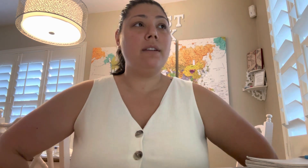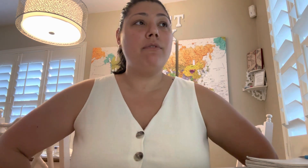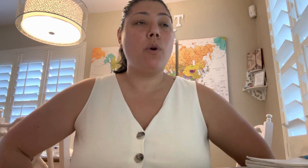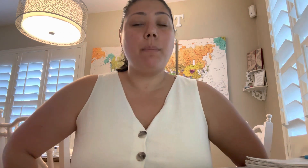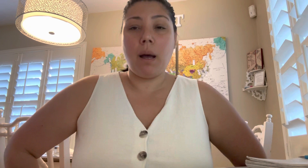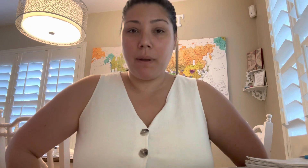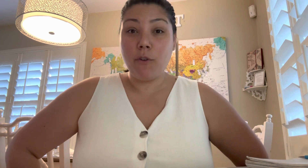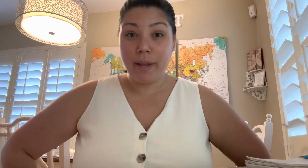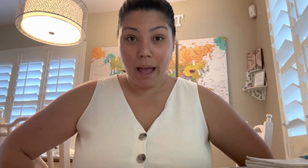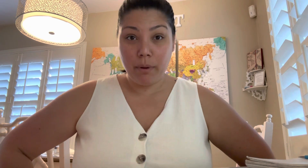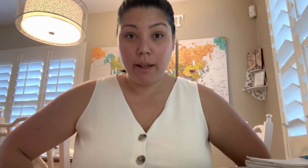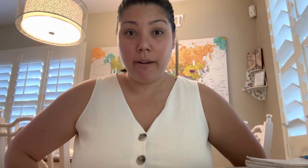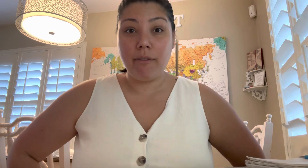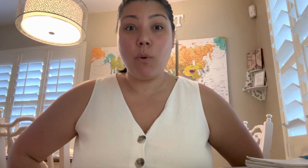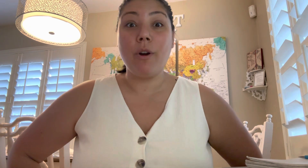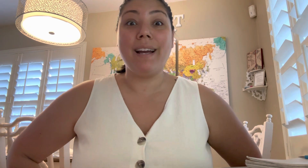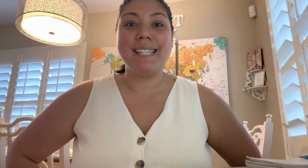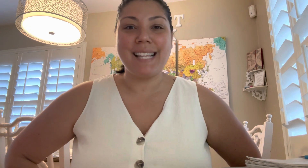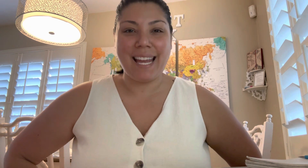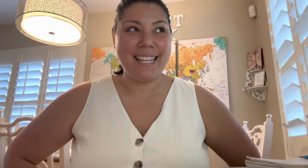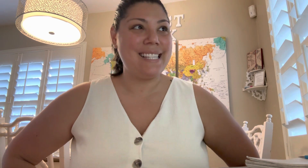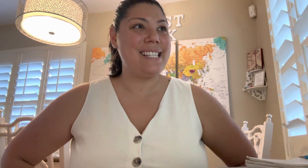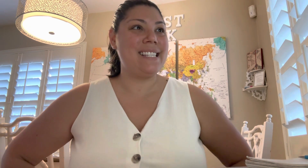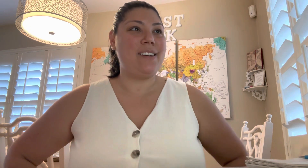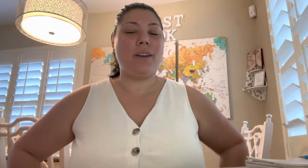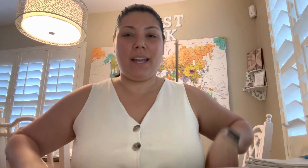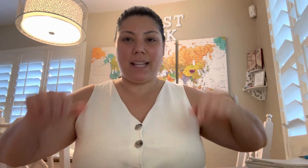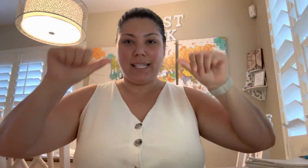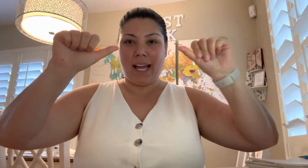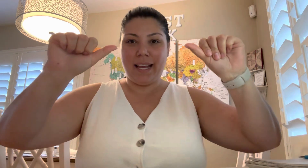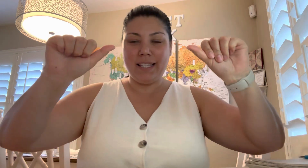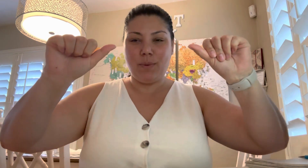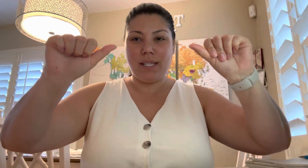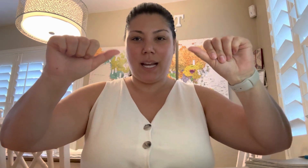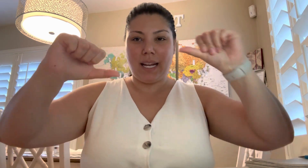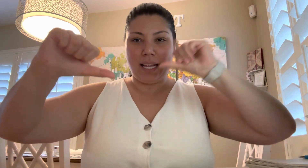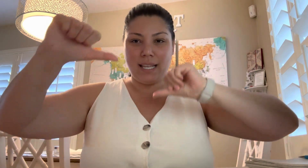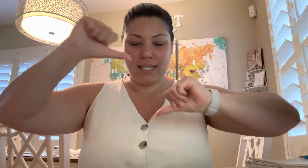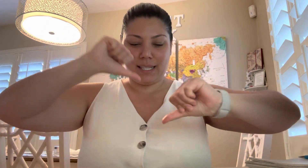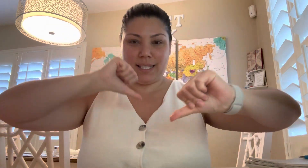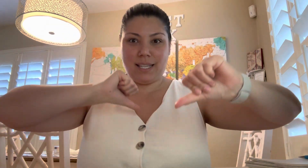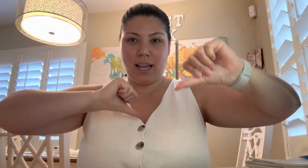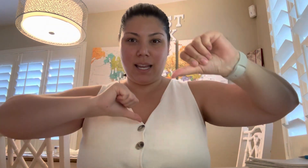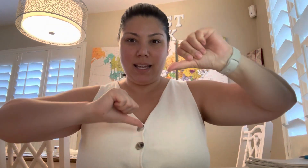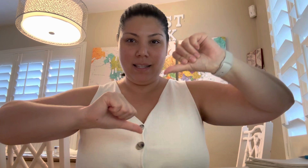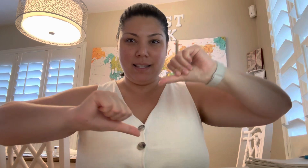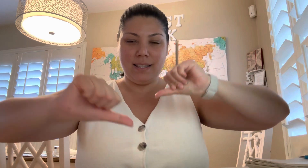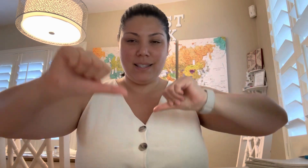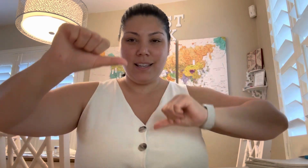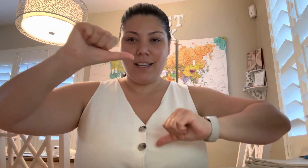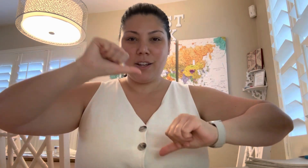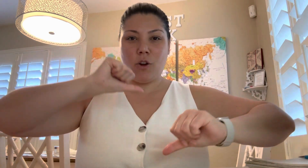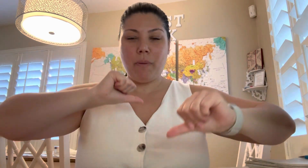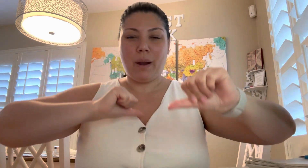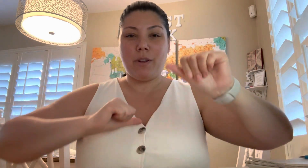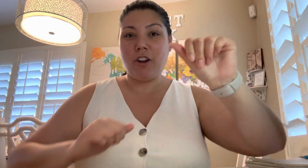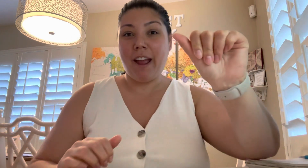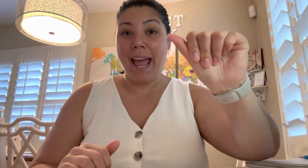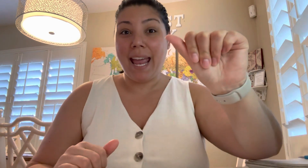for upcoming vocabulary for science. Okay, and science we sign like this, science. Going backwards, our A